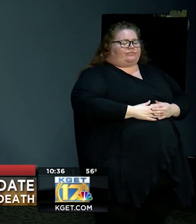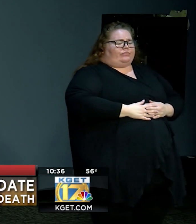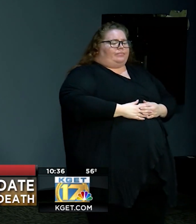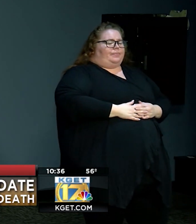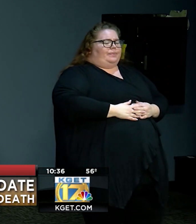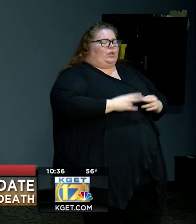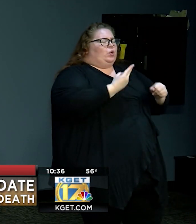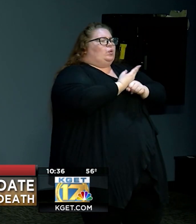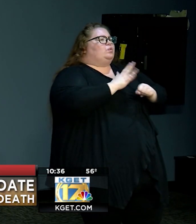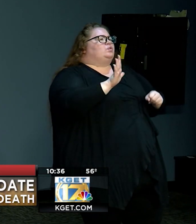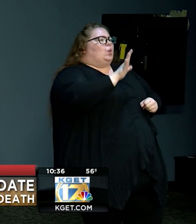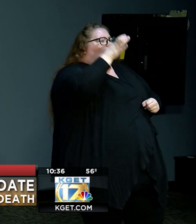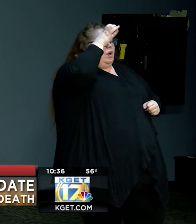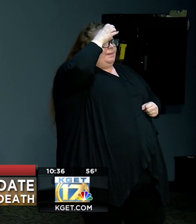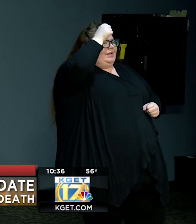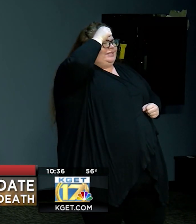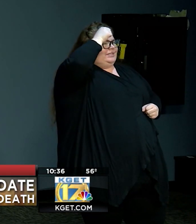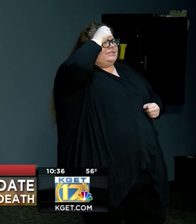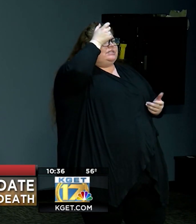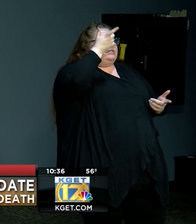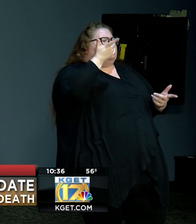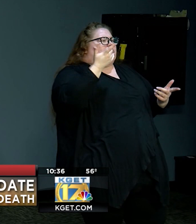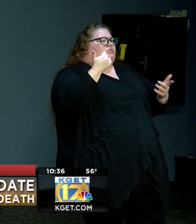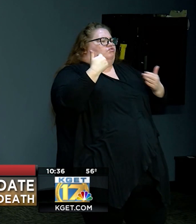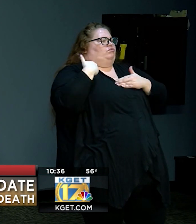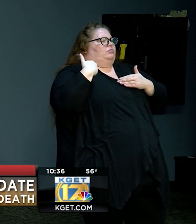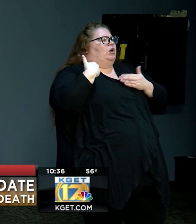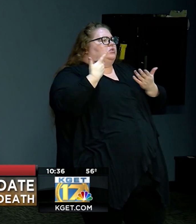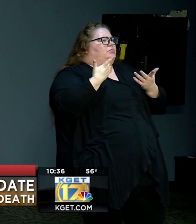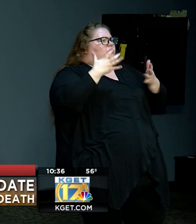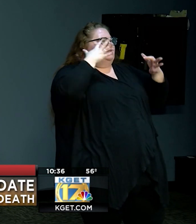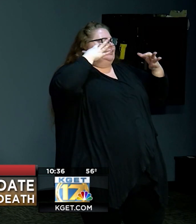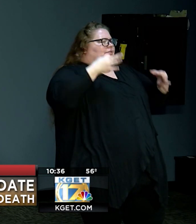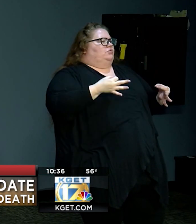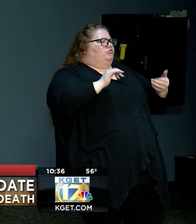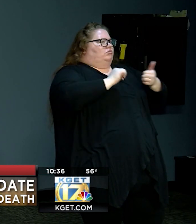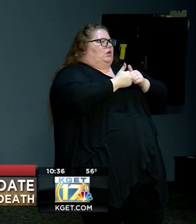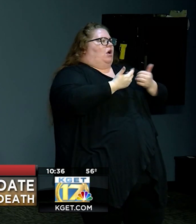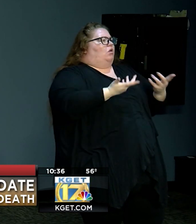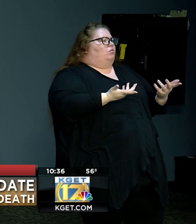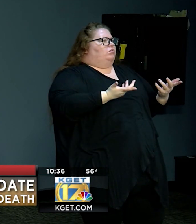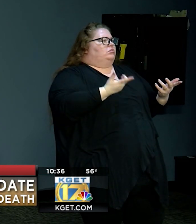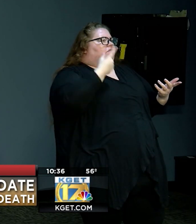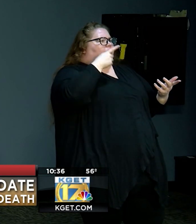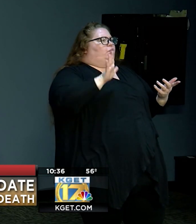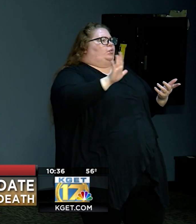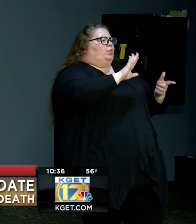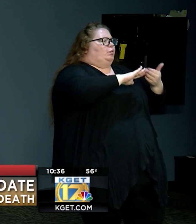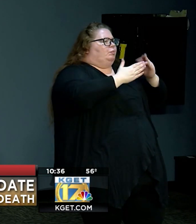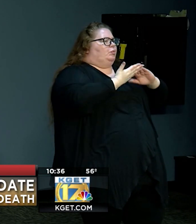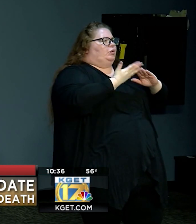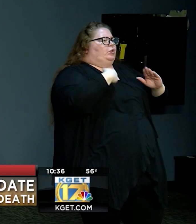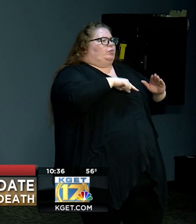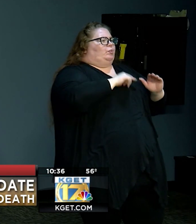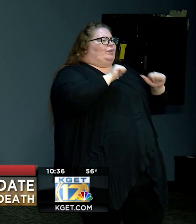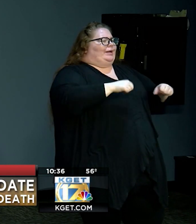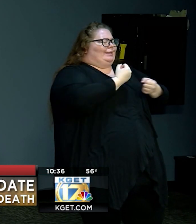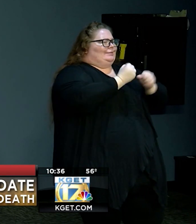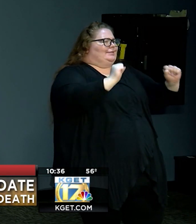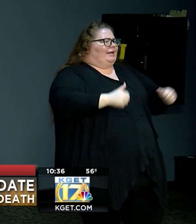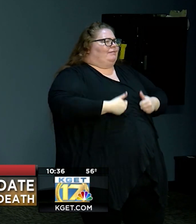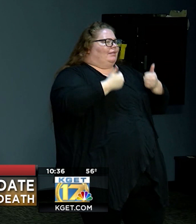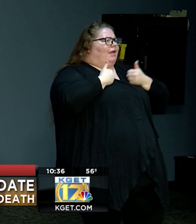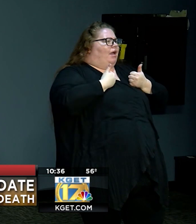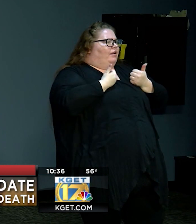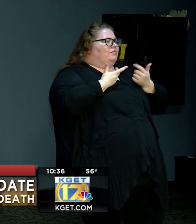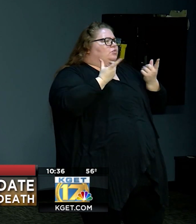sense. Make responsible decisions for our community, and that way we can save lives and we can do what's